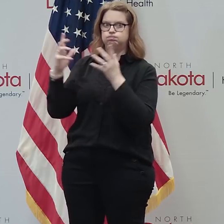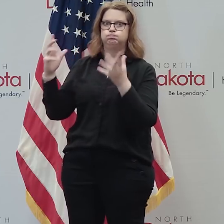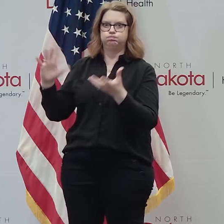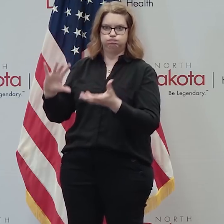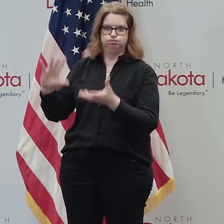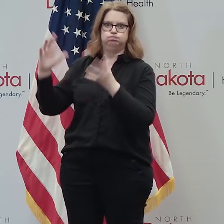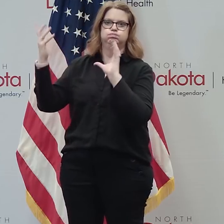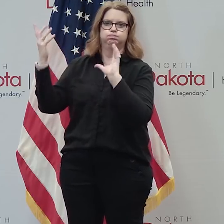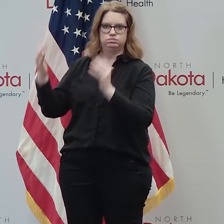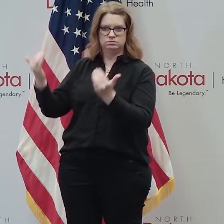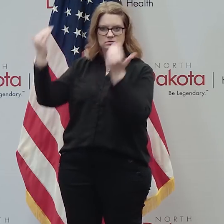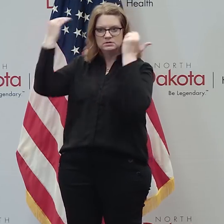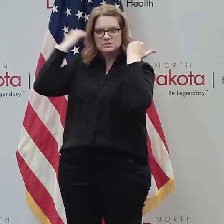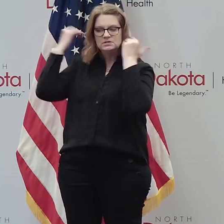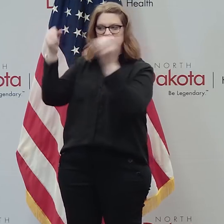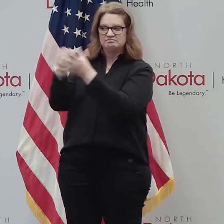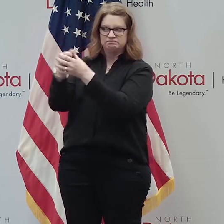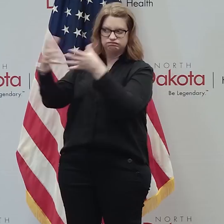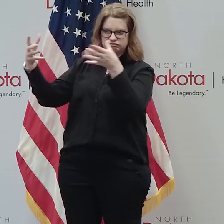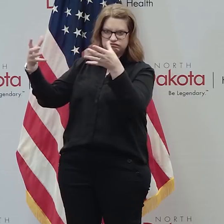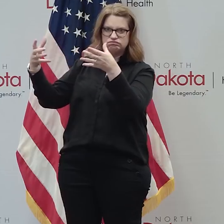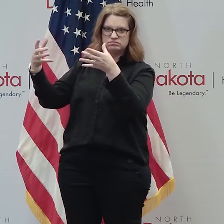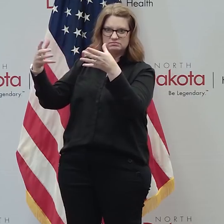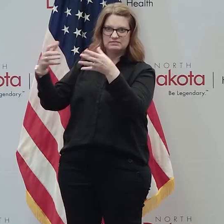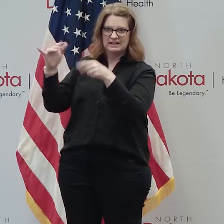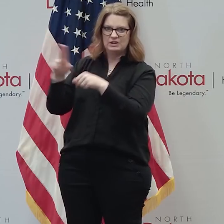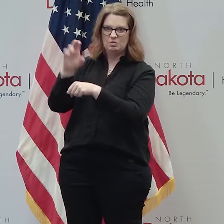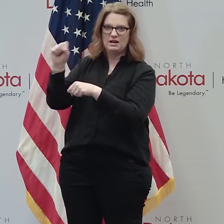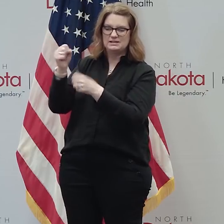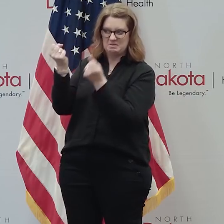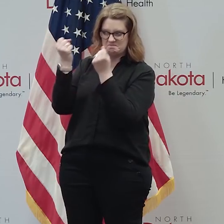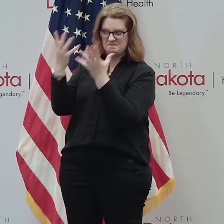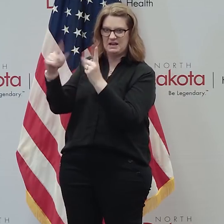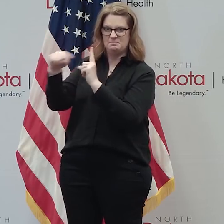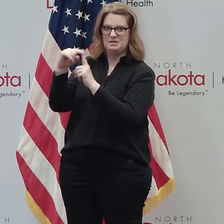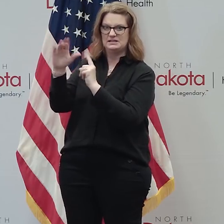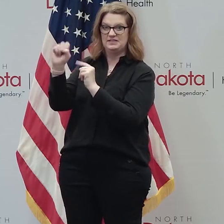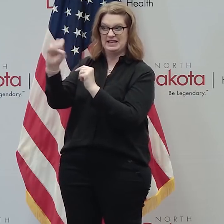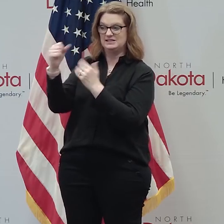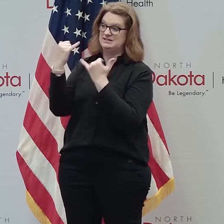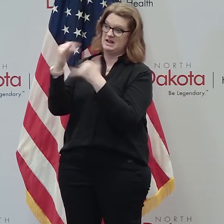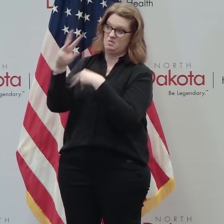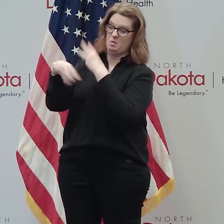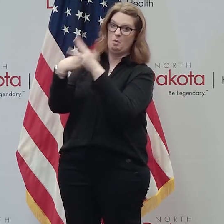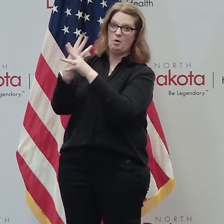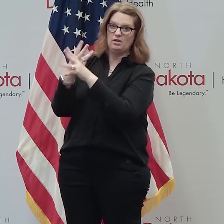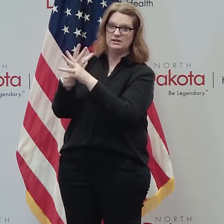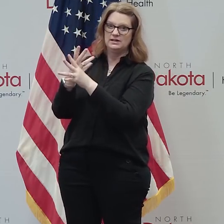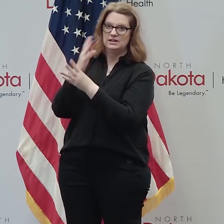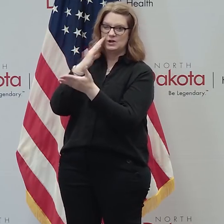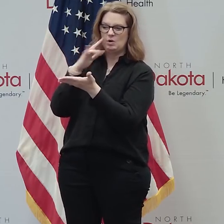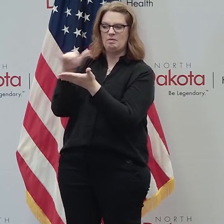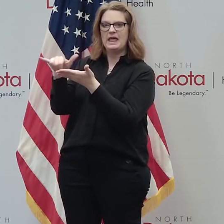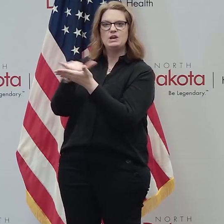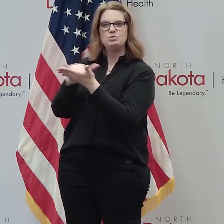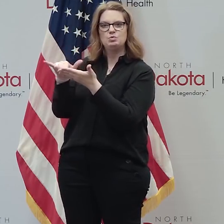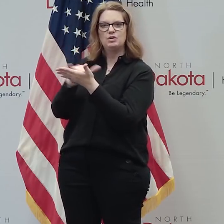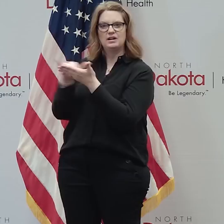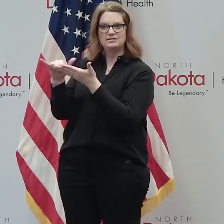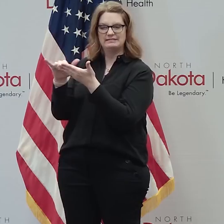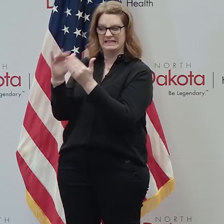the biggest outbreak, at least in the U.S. and I guess now in the world, in that New York City metro area.